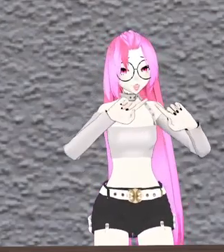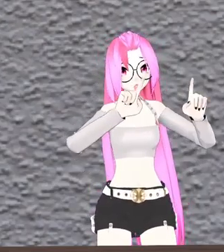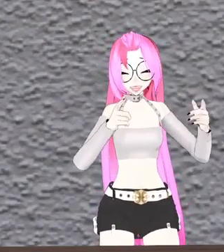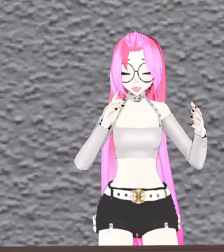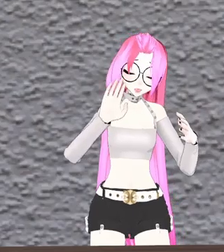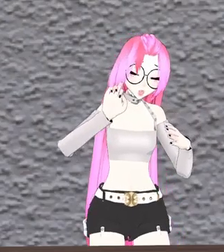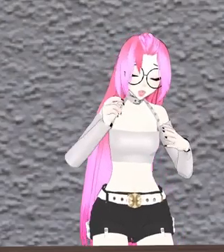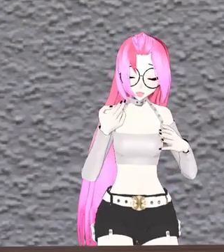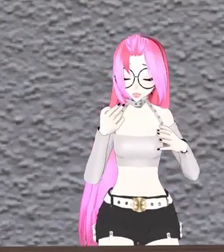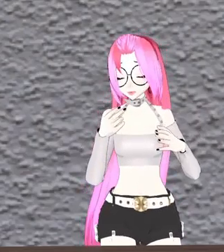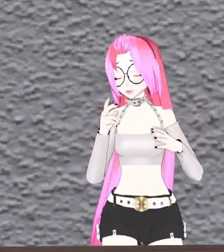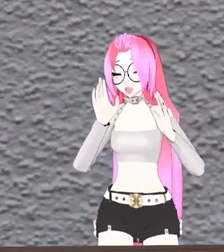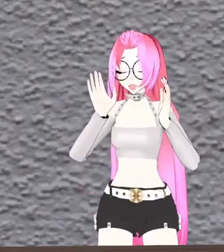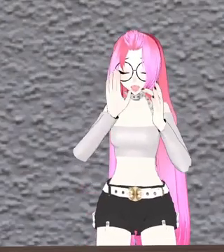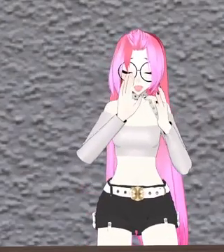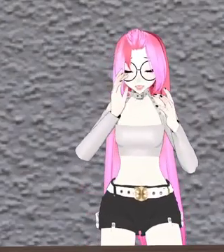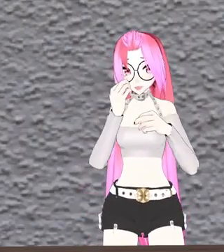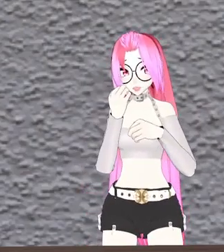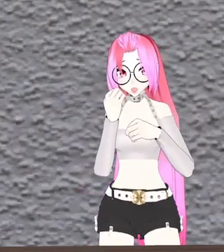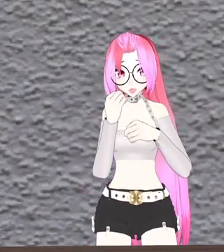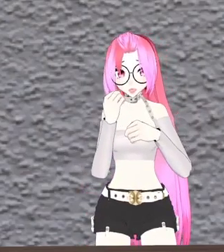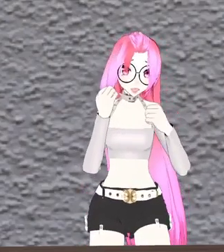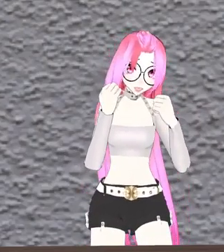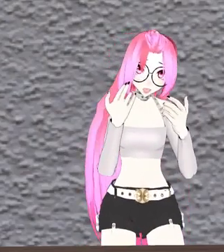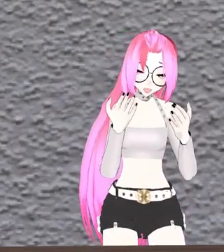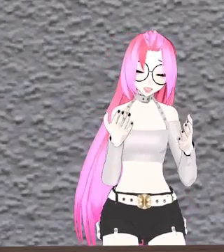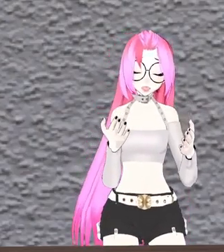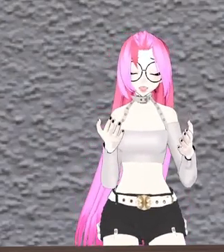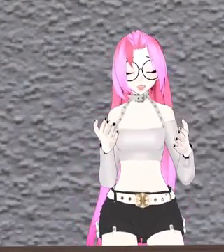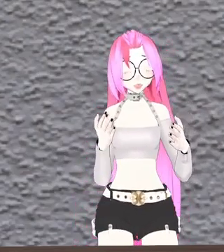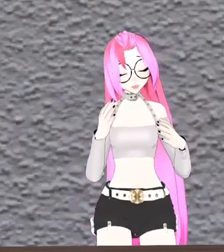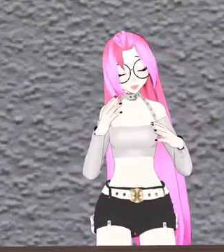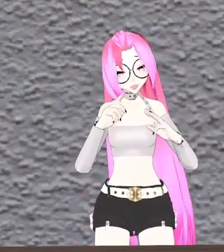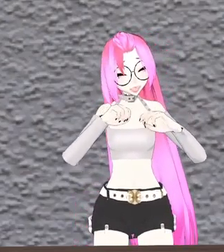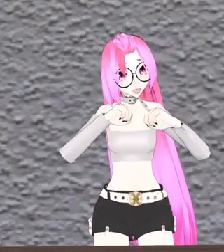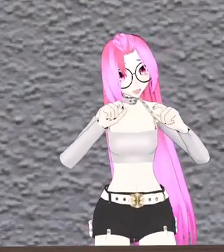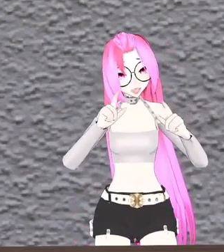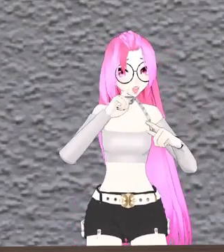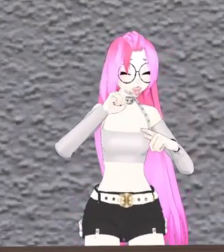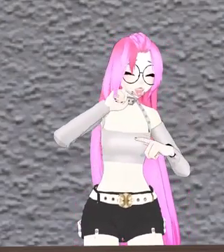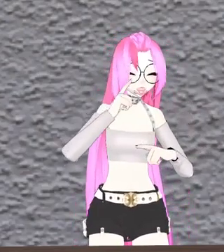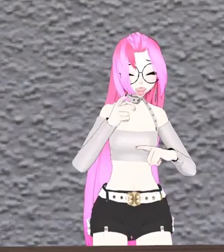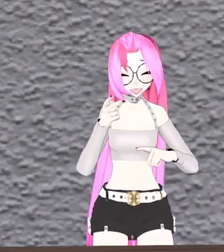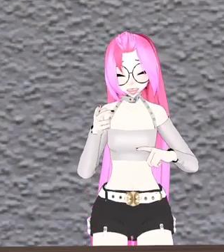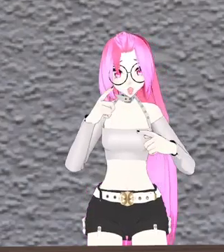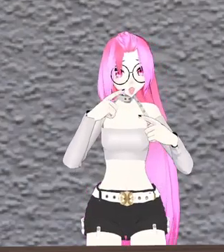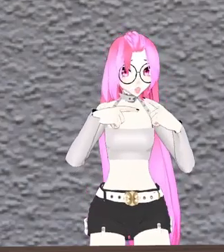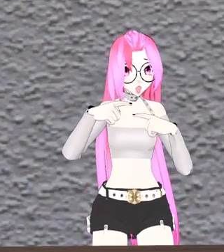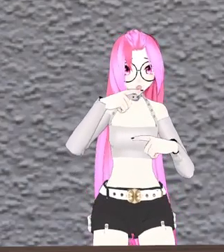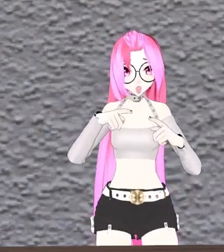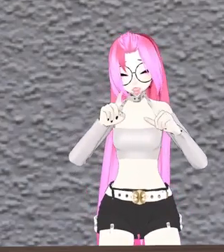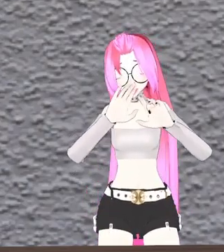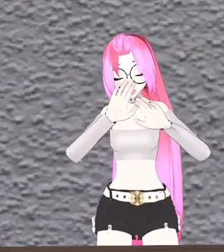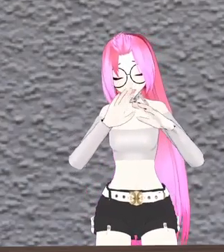them or contact support and inform them that there is a big deaf, hard of hearing, and signing community